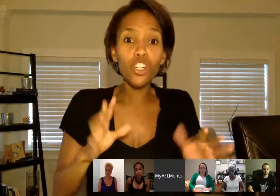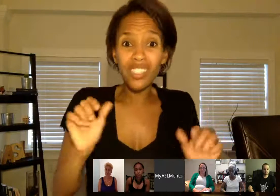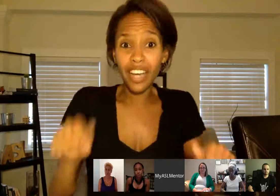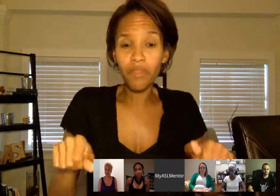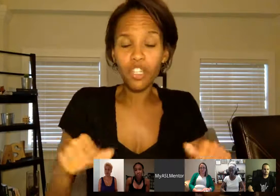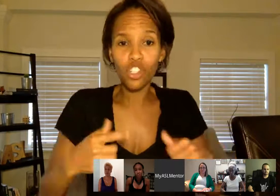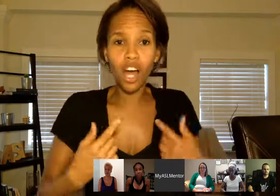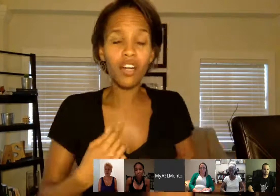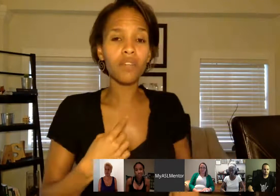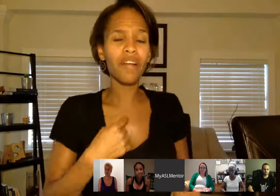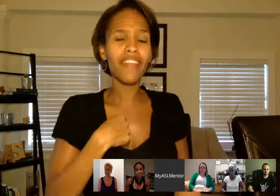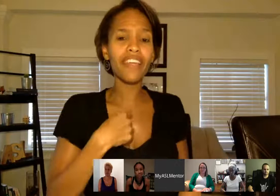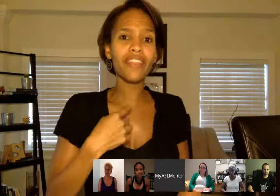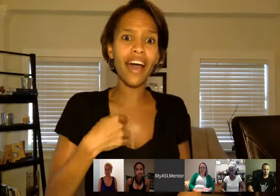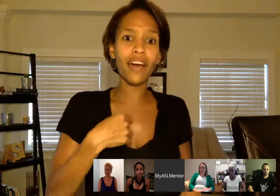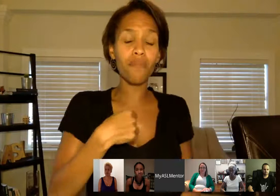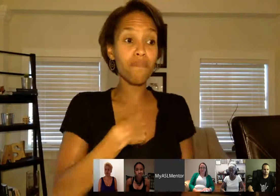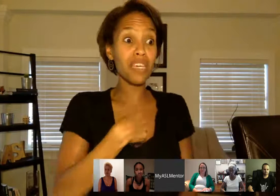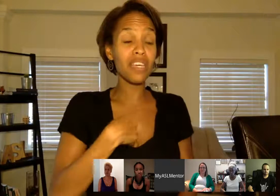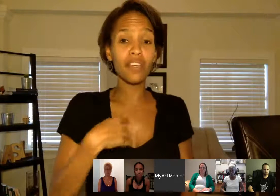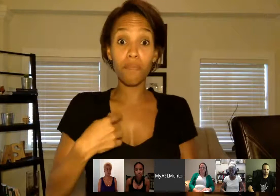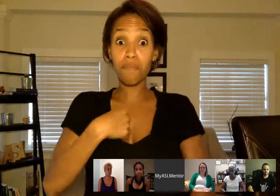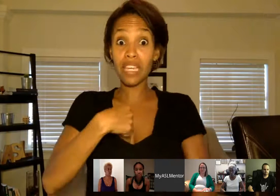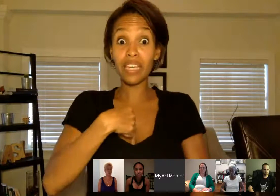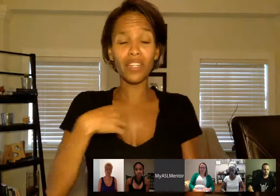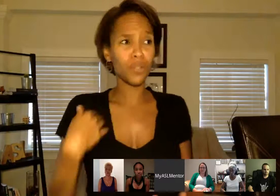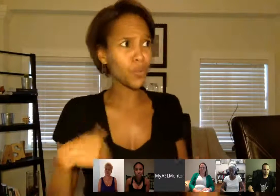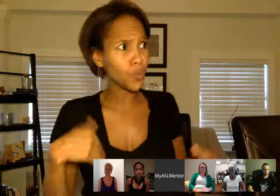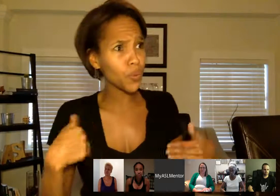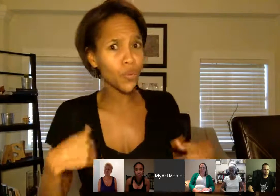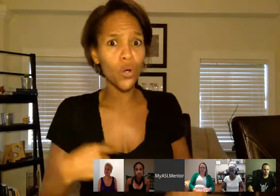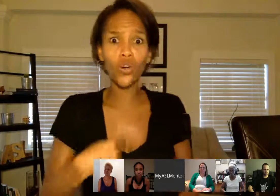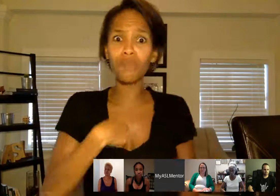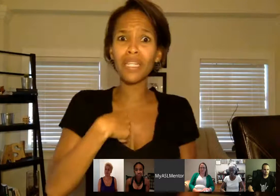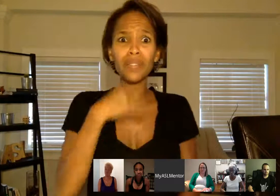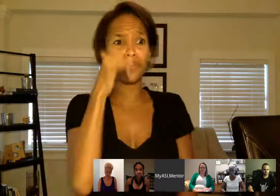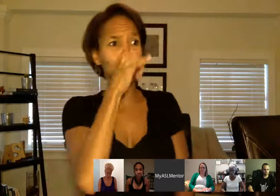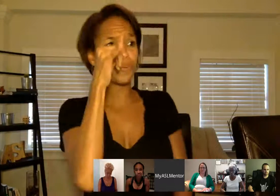You could sign me shock, but I think that me